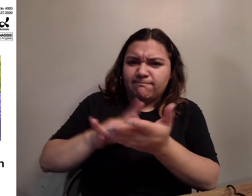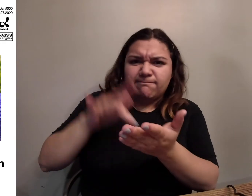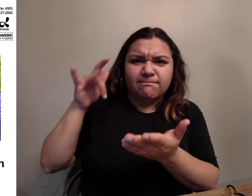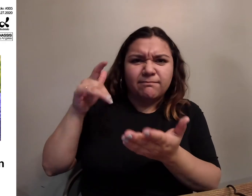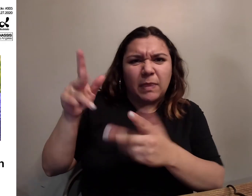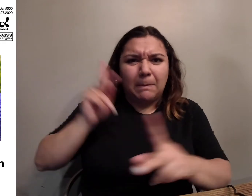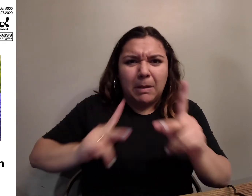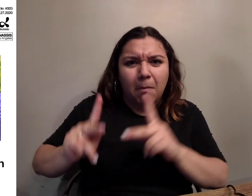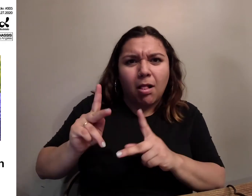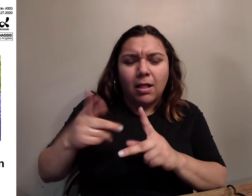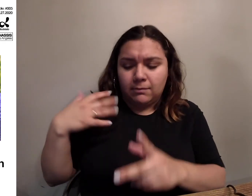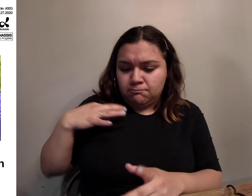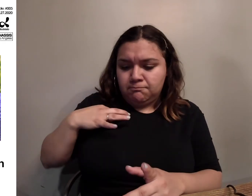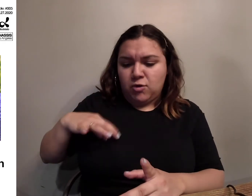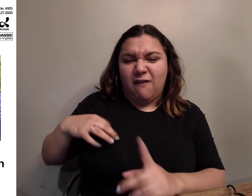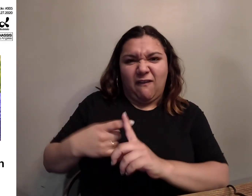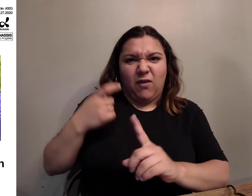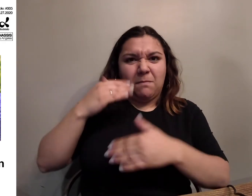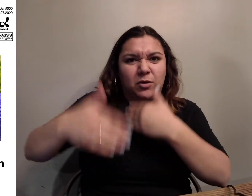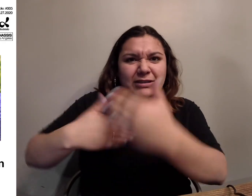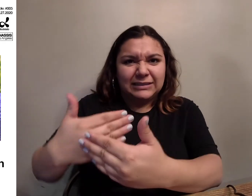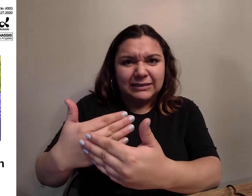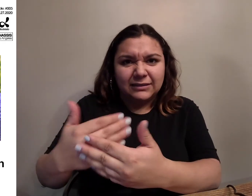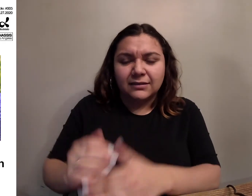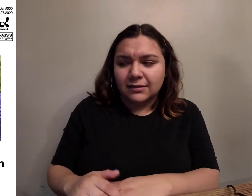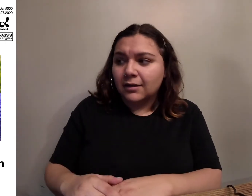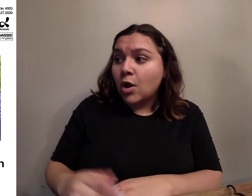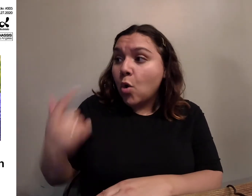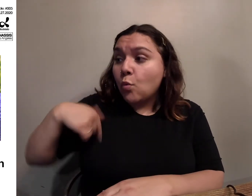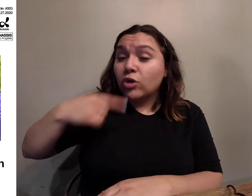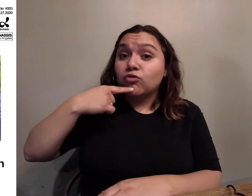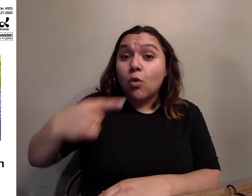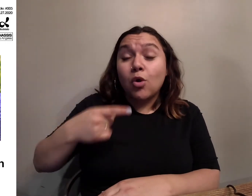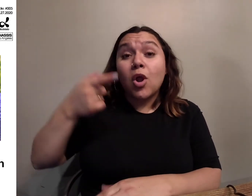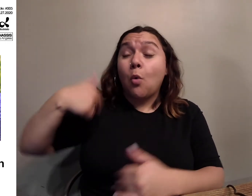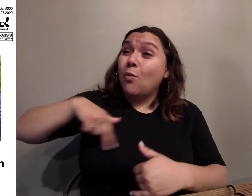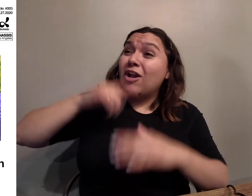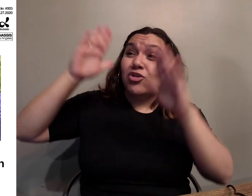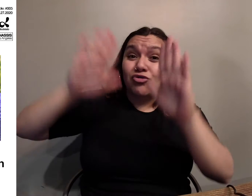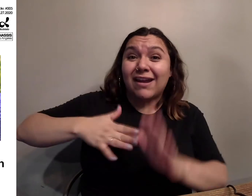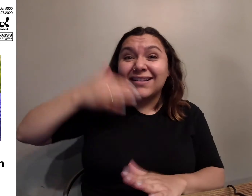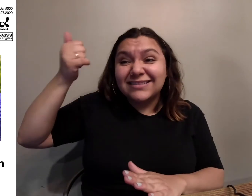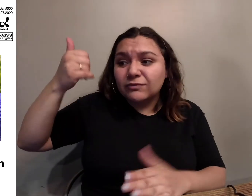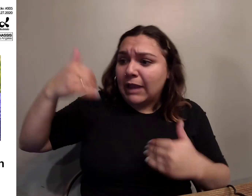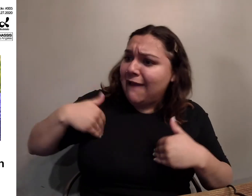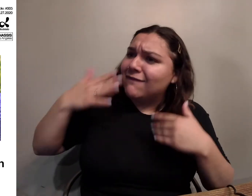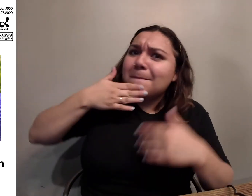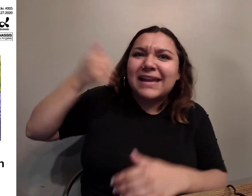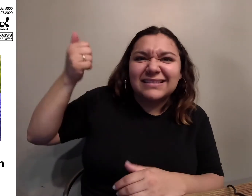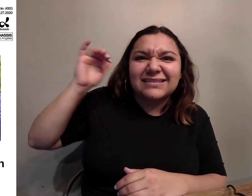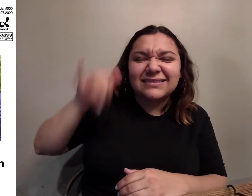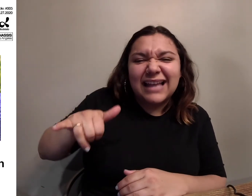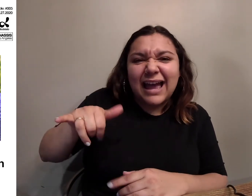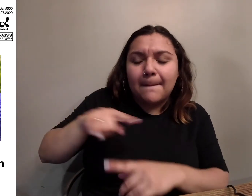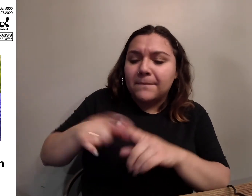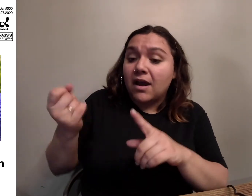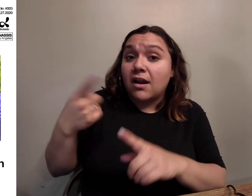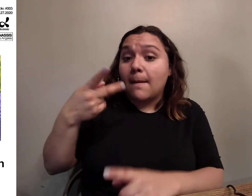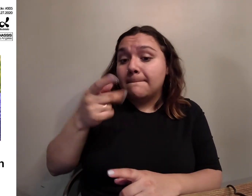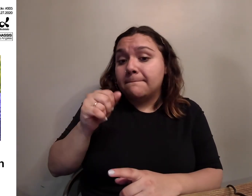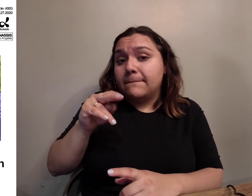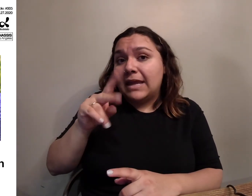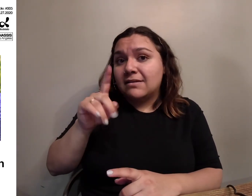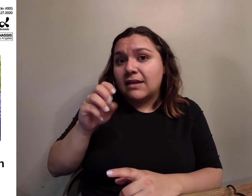process. And so we're told that we're the greatest and we're the best and that we have the best. And a pandemic like this kind